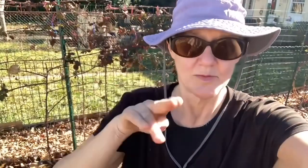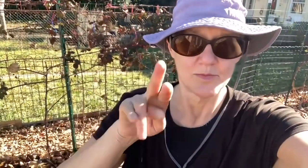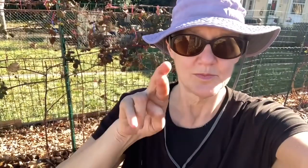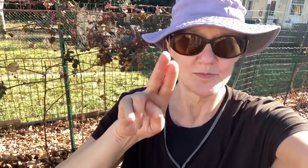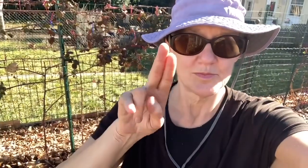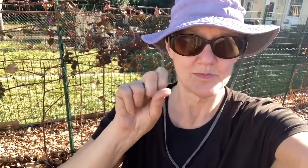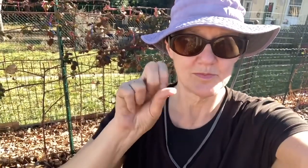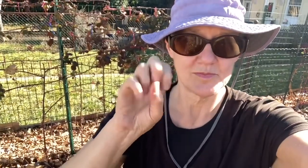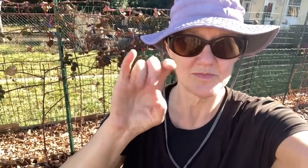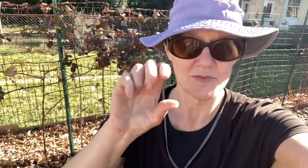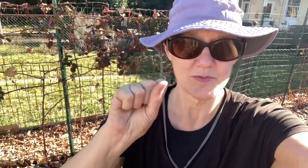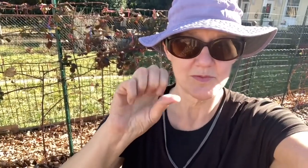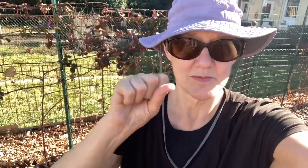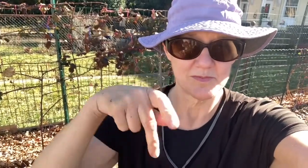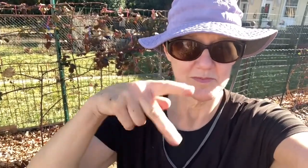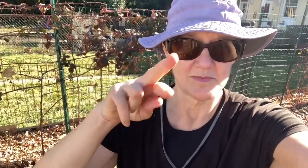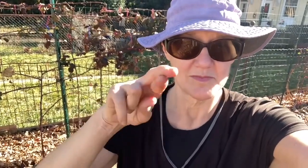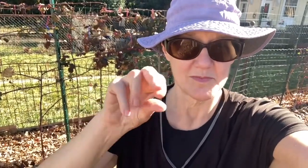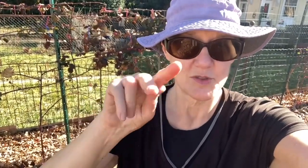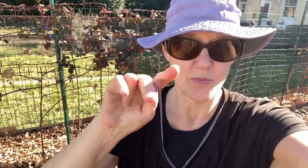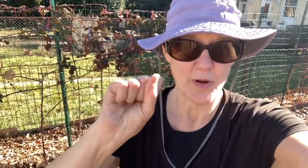Again, the Brussels sprouts have some damage.